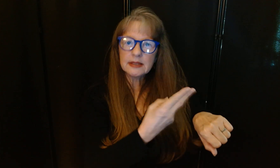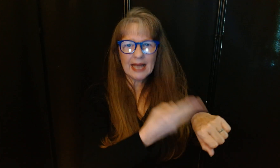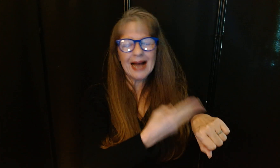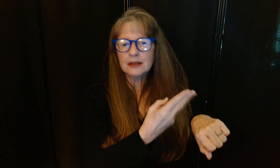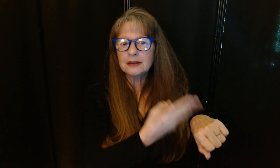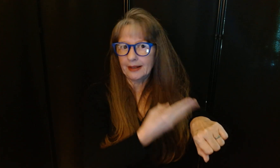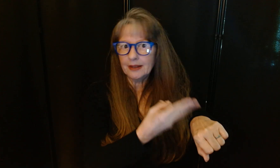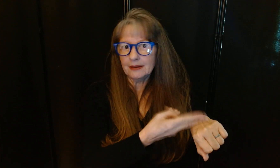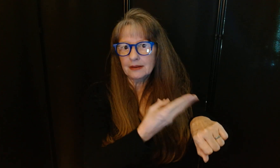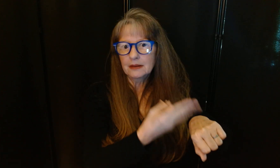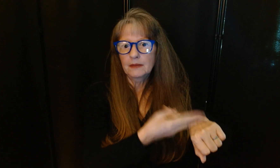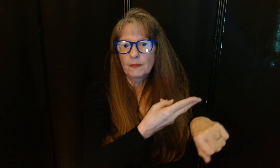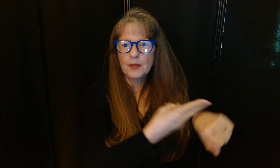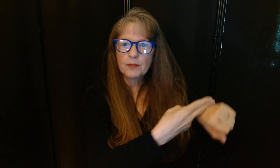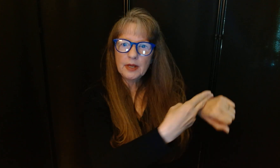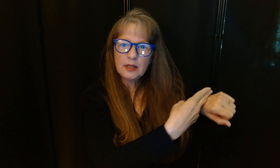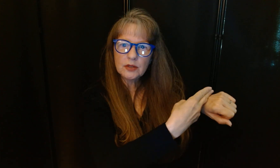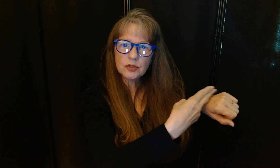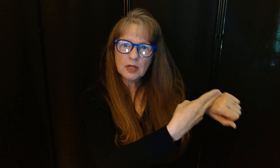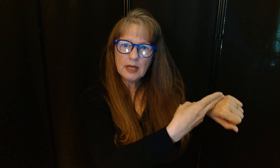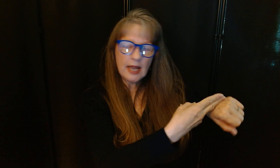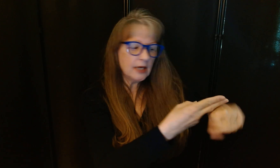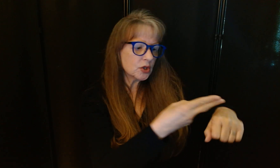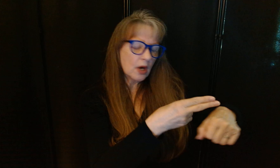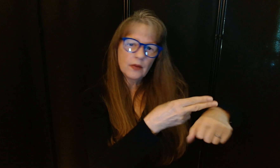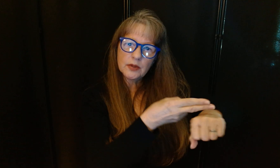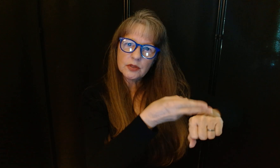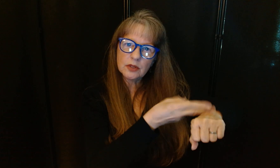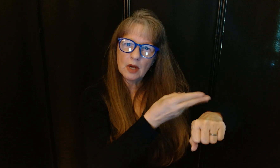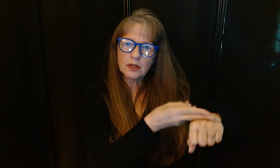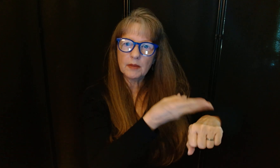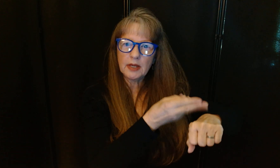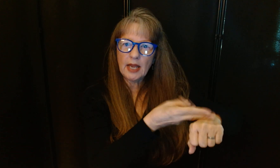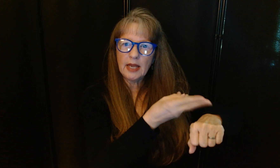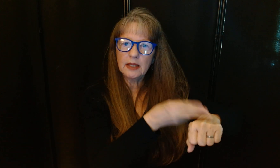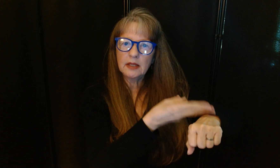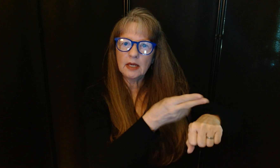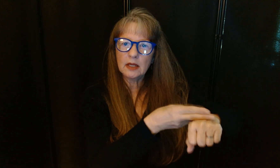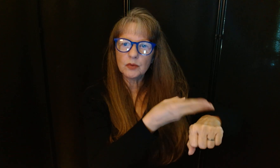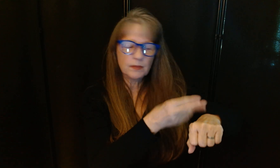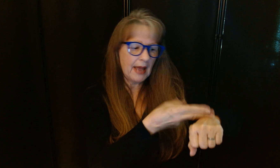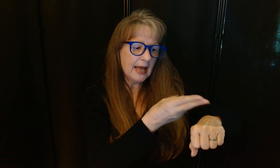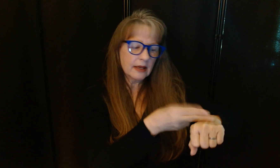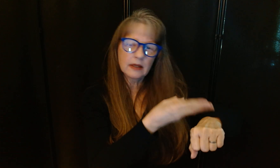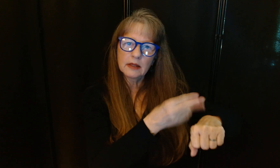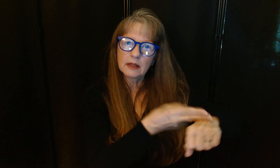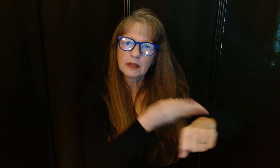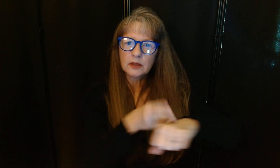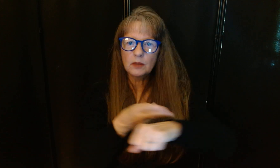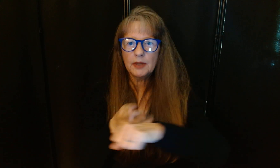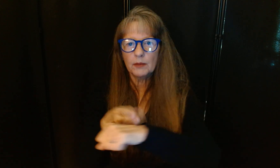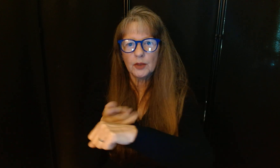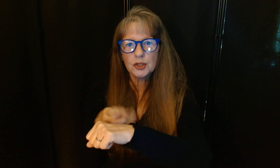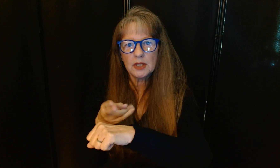I like it, but it's an H on this non-dominant hand, and it goes back a little bit. I'm brushing it